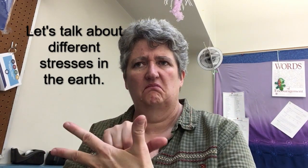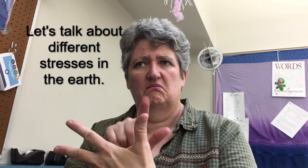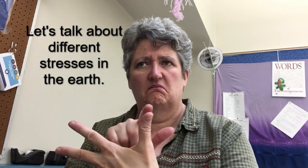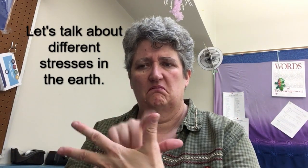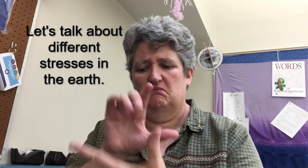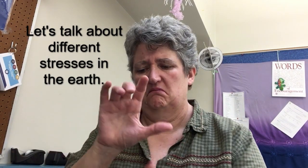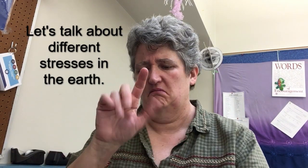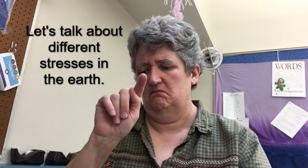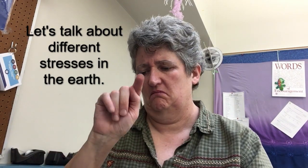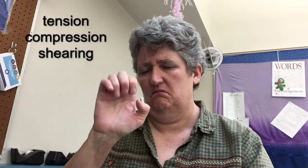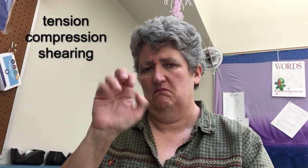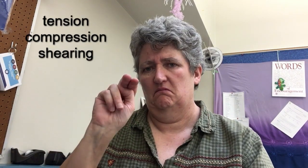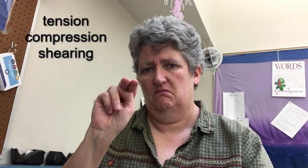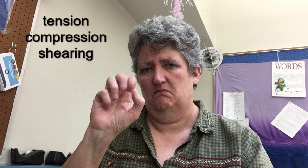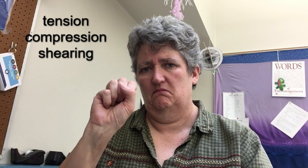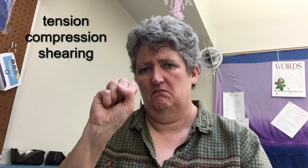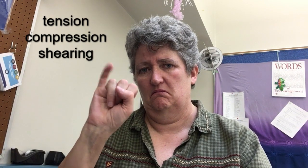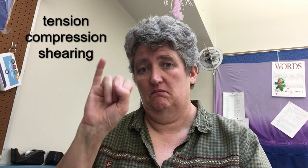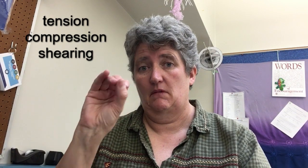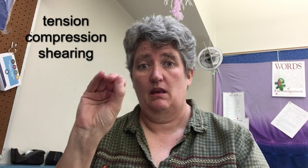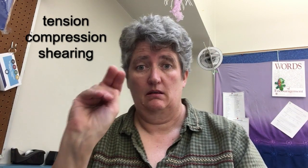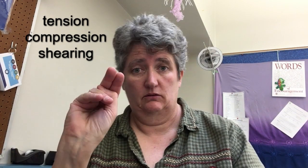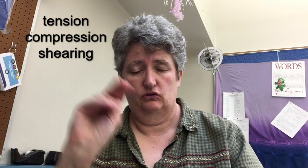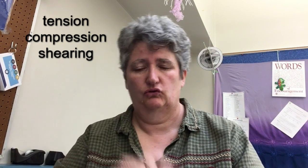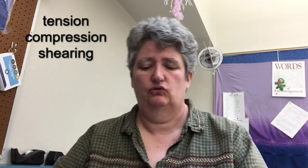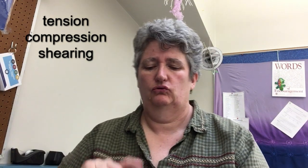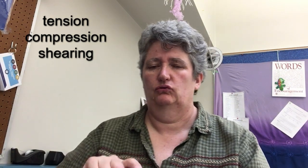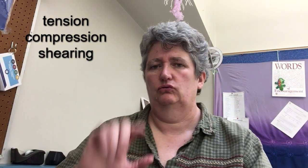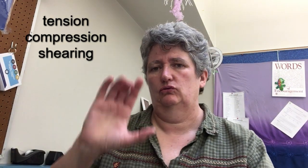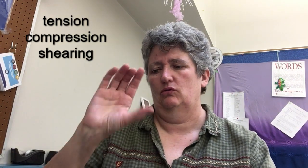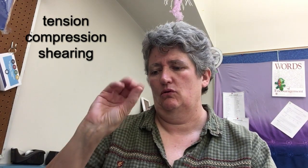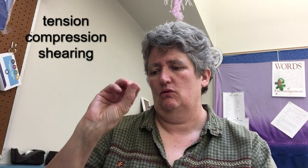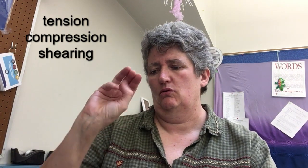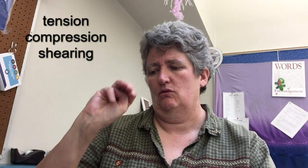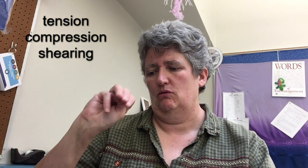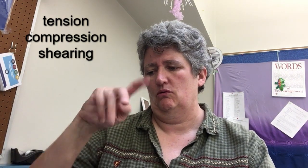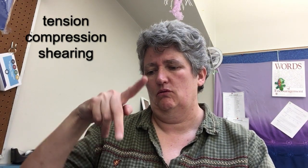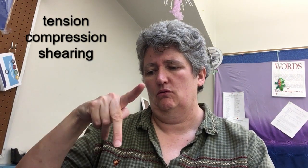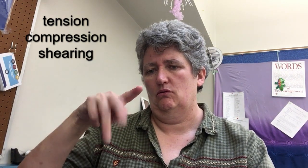Really, we're going to look at three of them: tension,